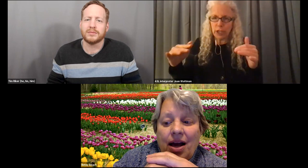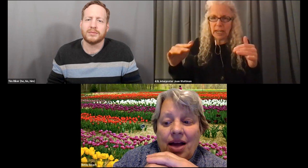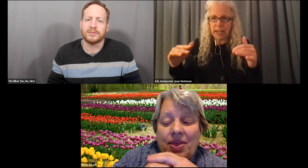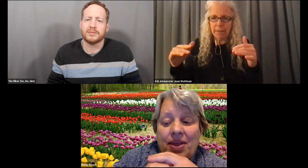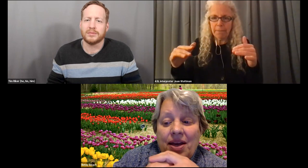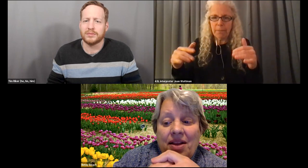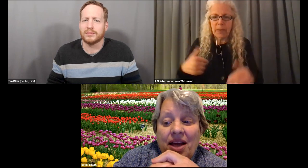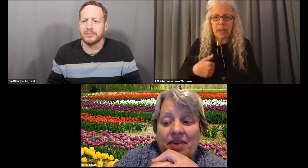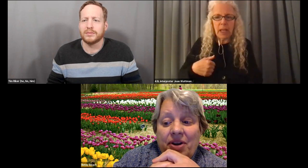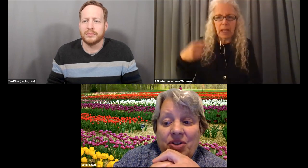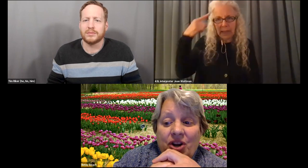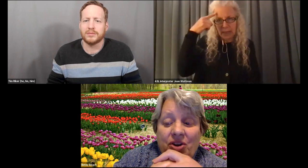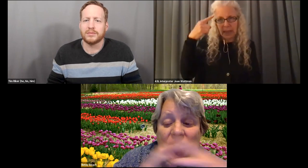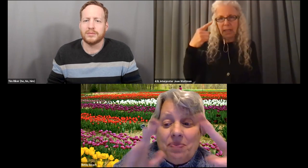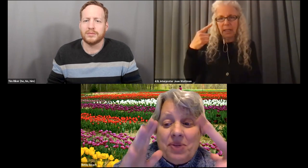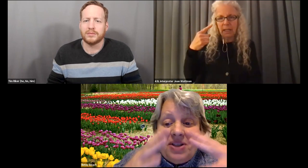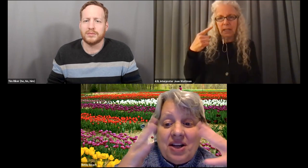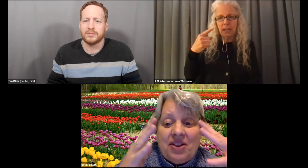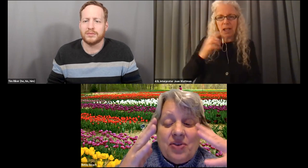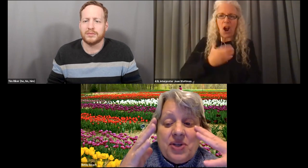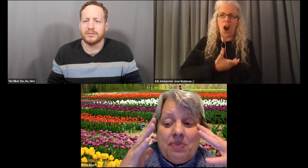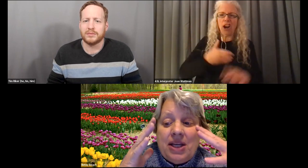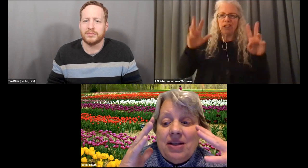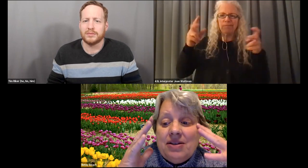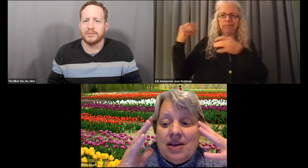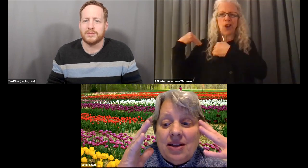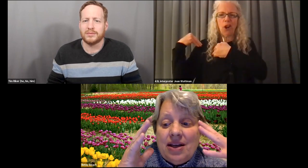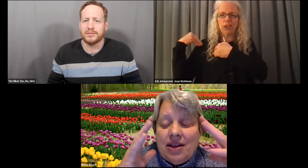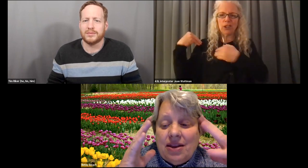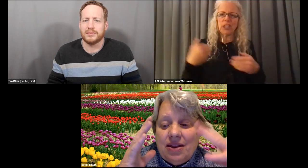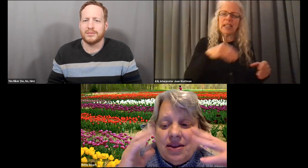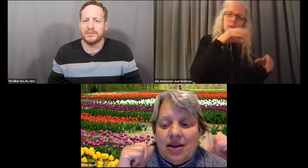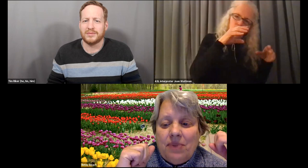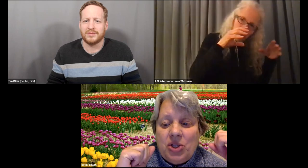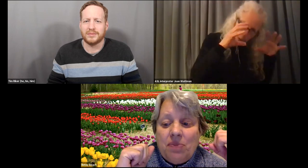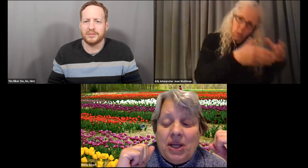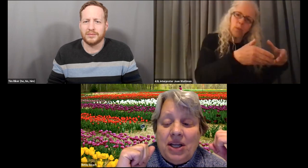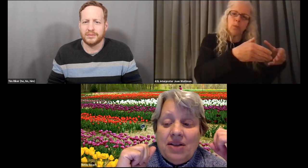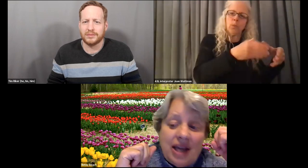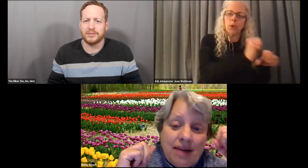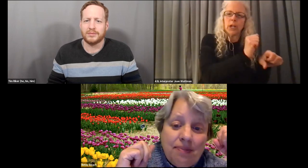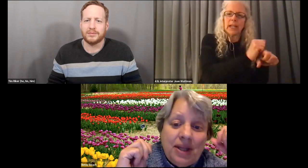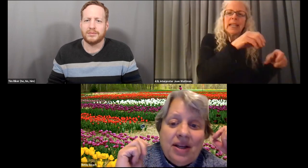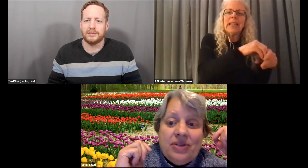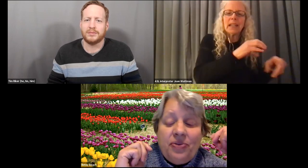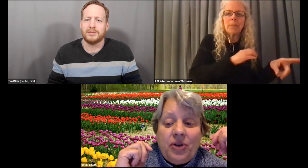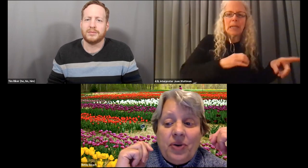I think a lot of our charge can be done in those committees and that the commission meetings can be less frequent.